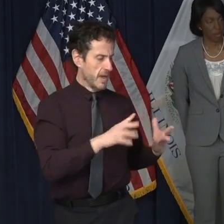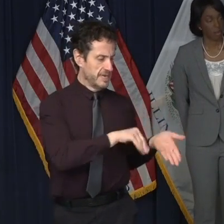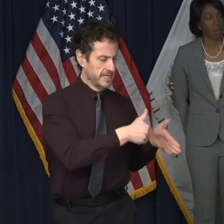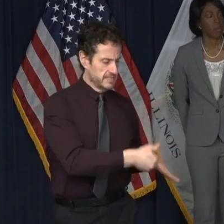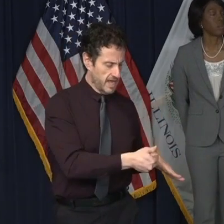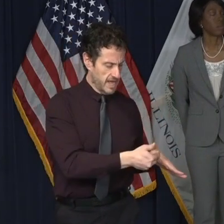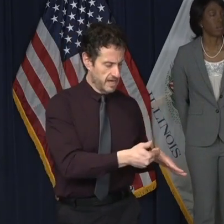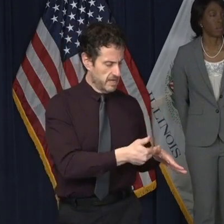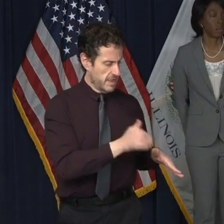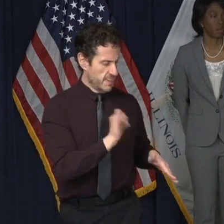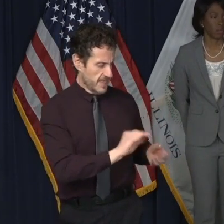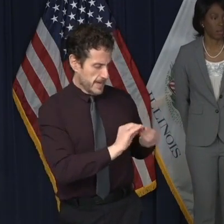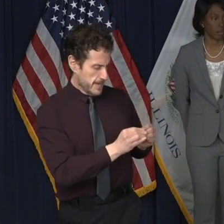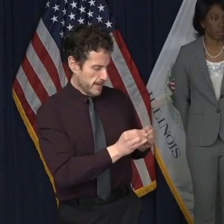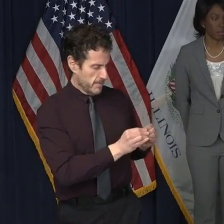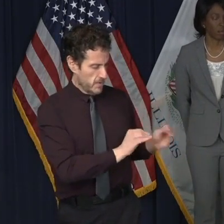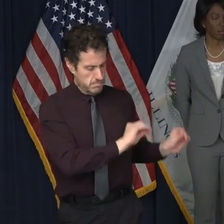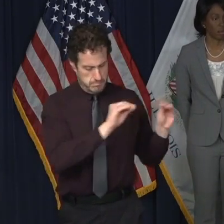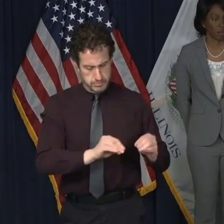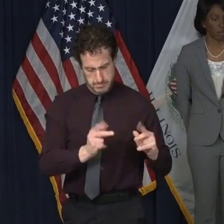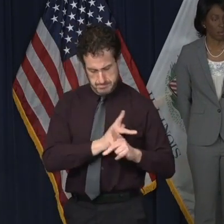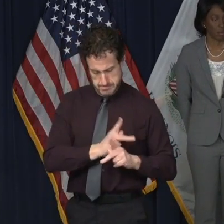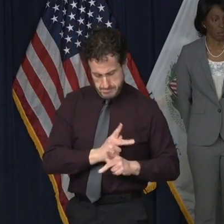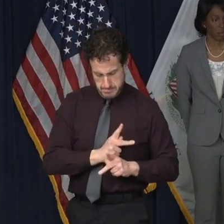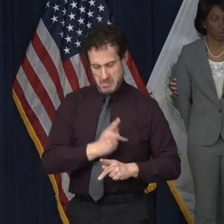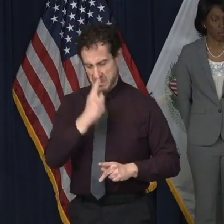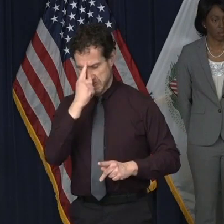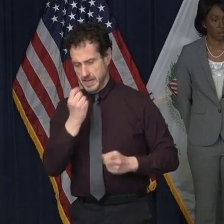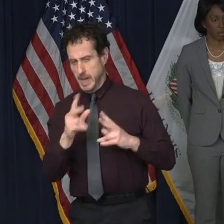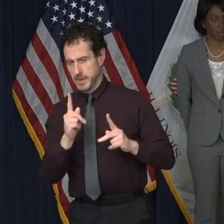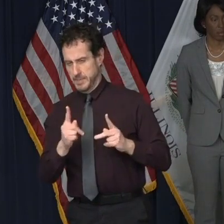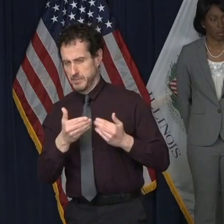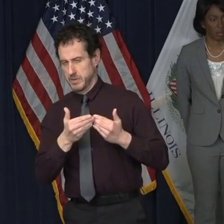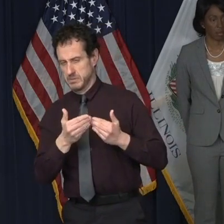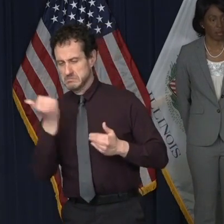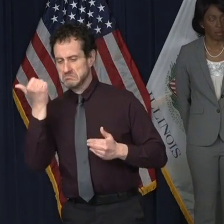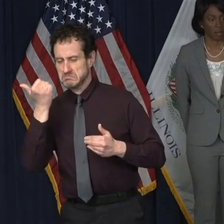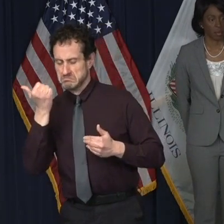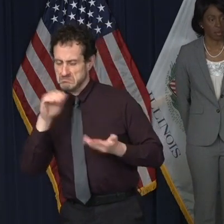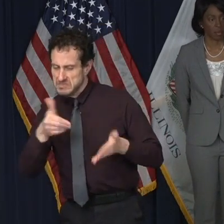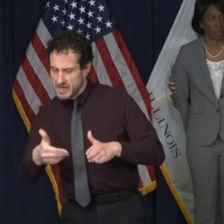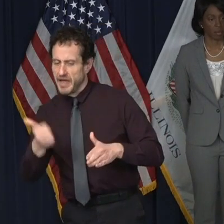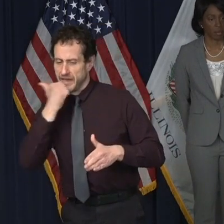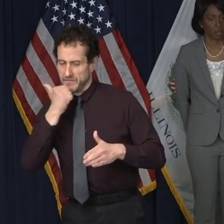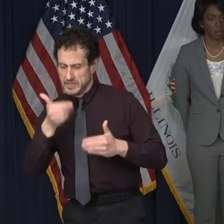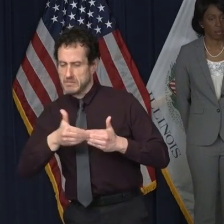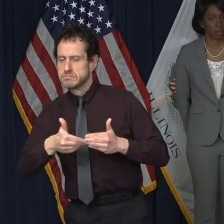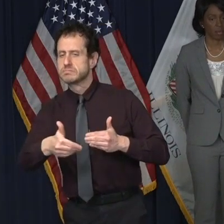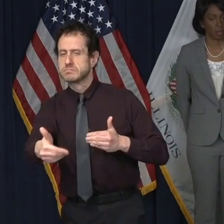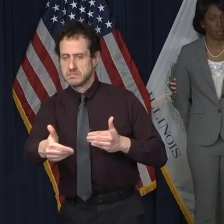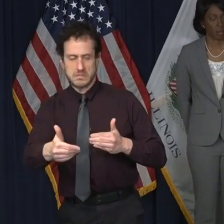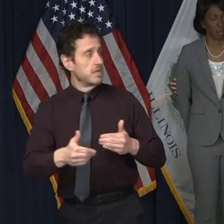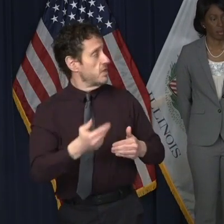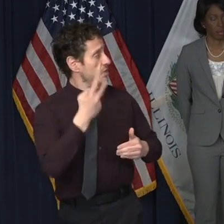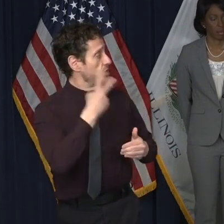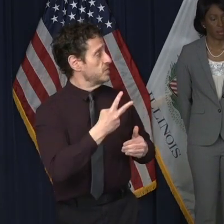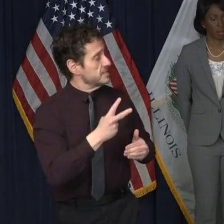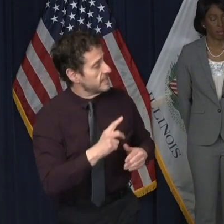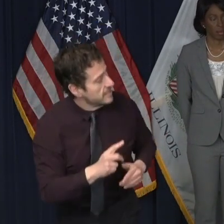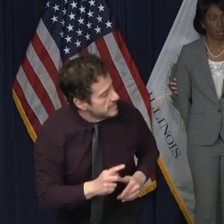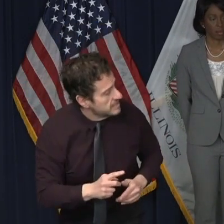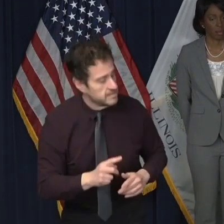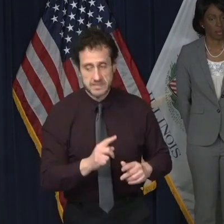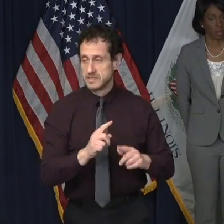95% confident that things will land. That's a shaded area you would see in differing shapes